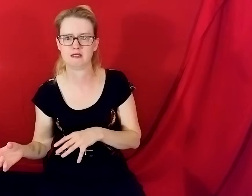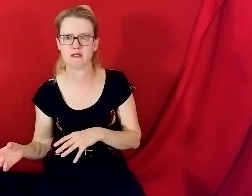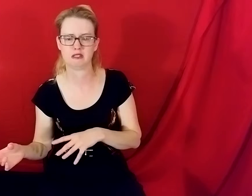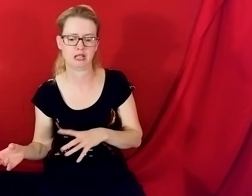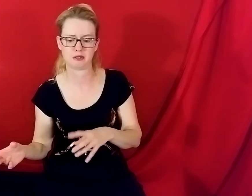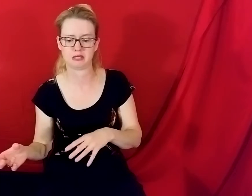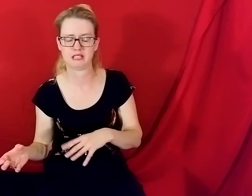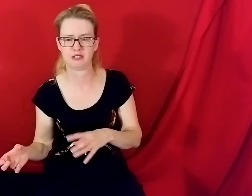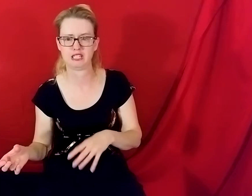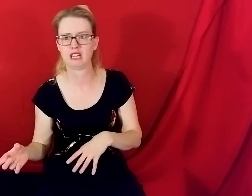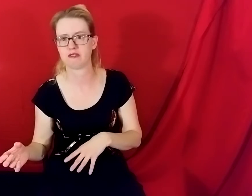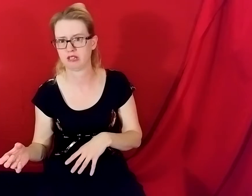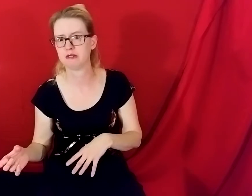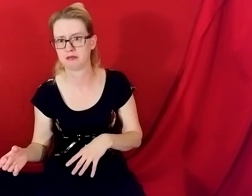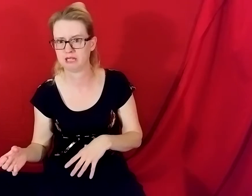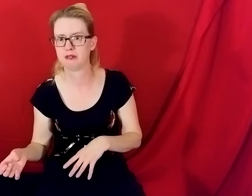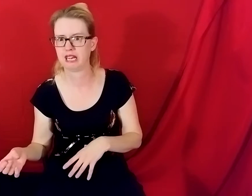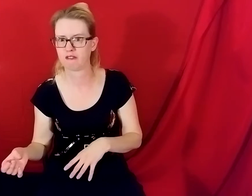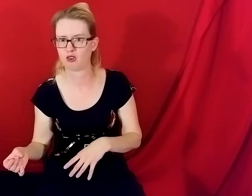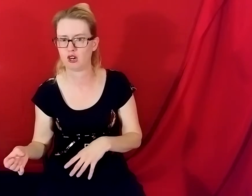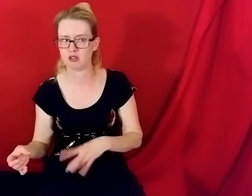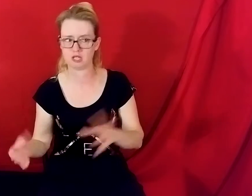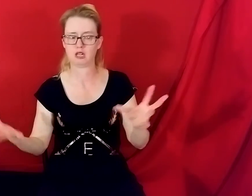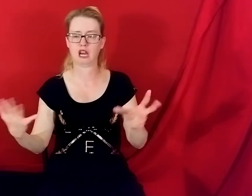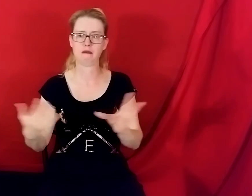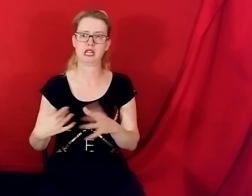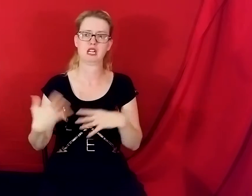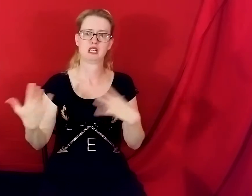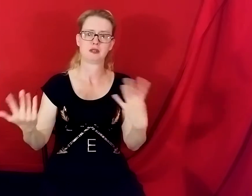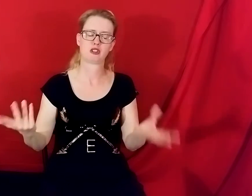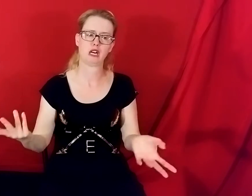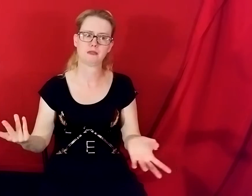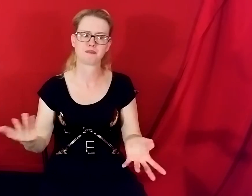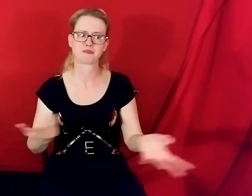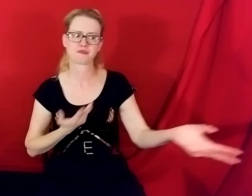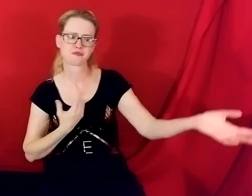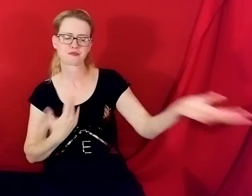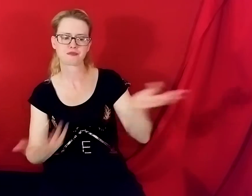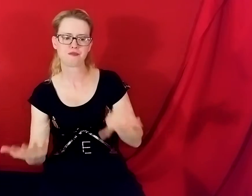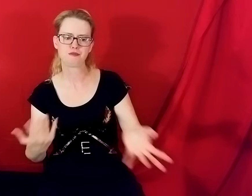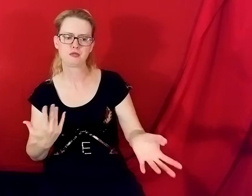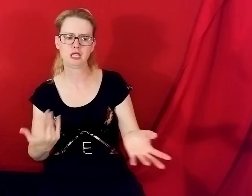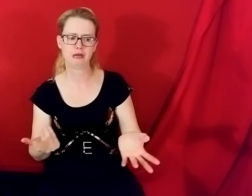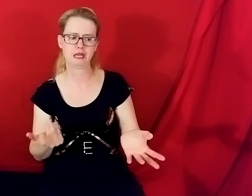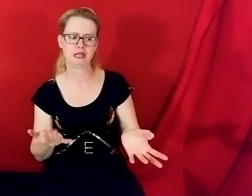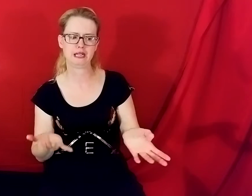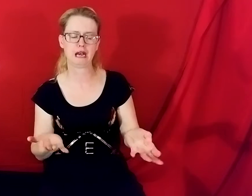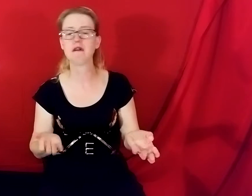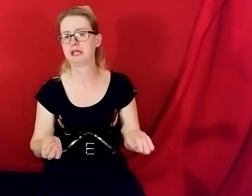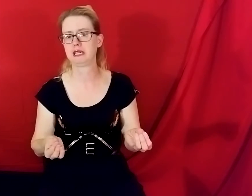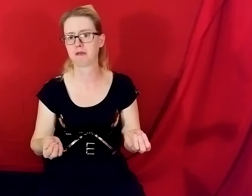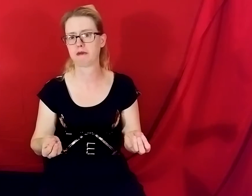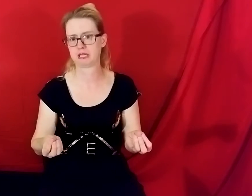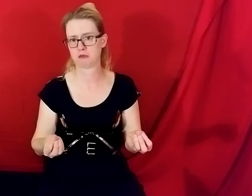after what they've seen i don't only believe it after all i mean so i i always say this movie is more of a